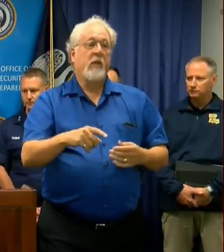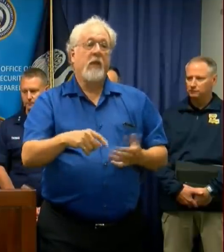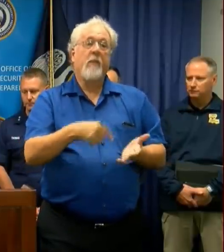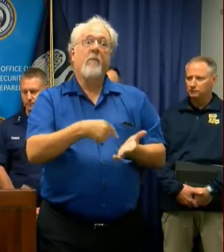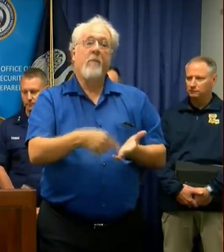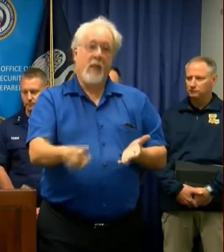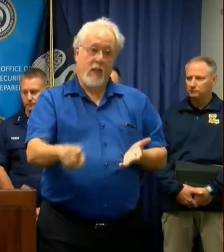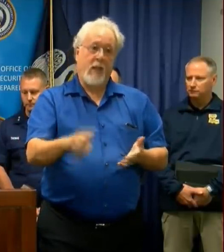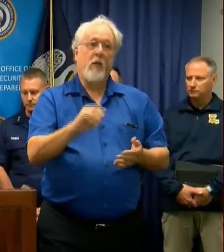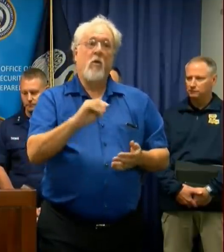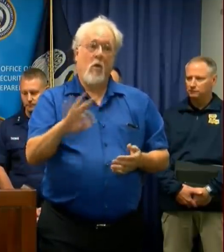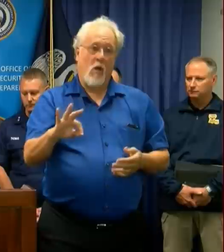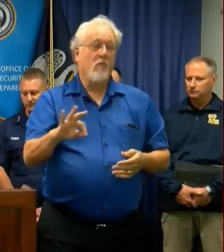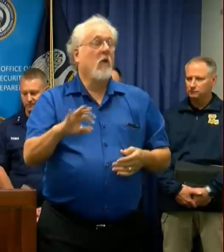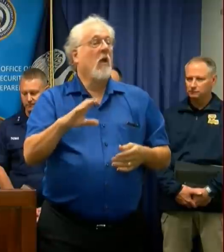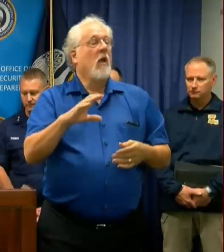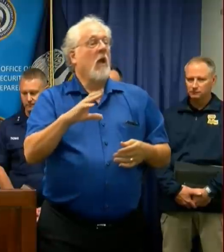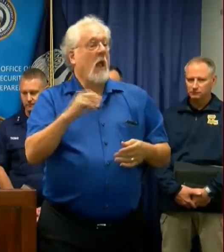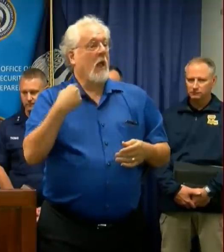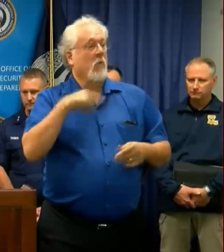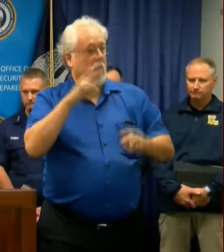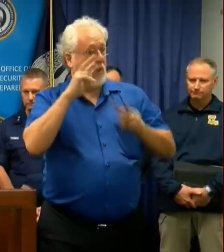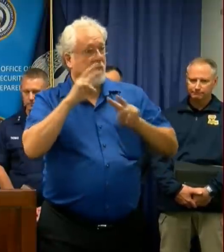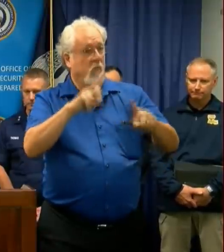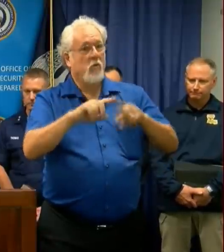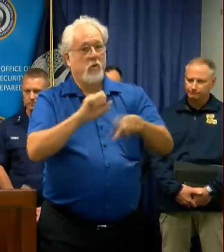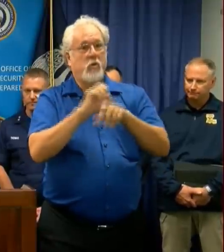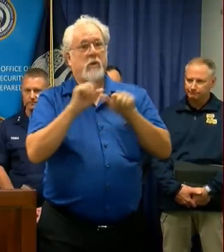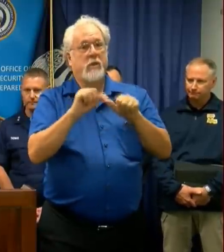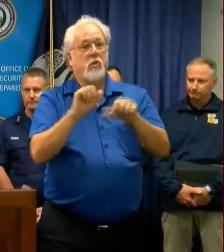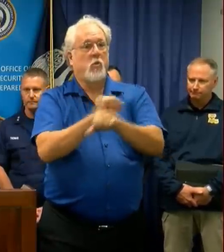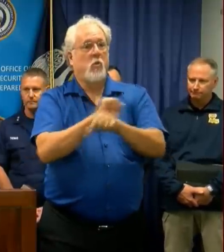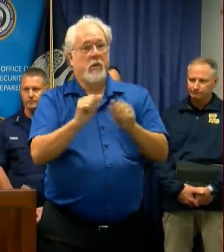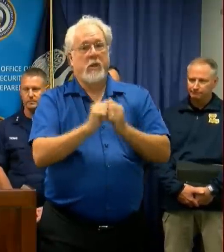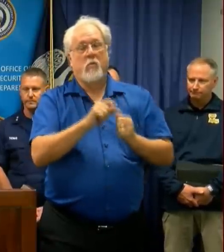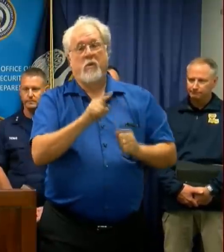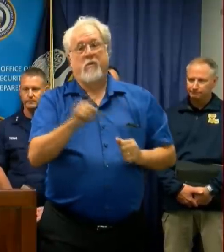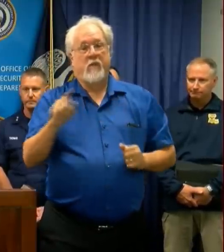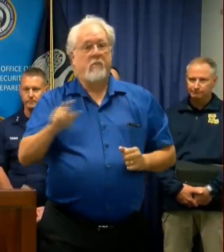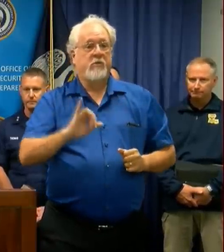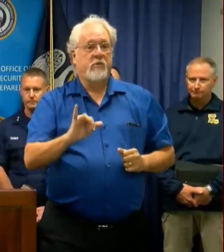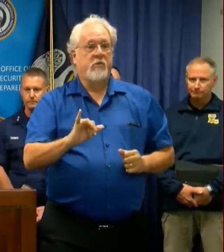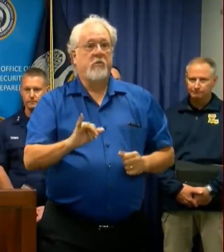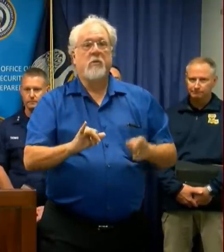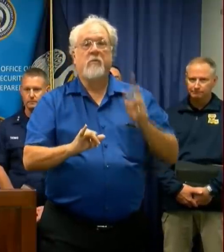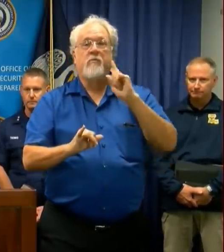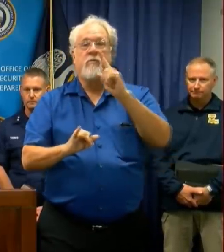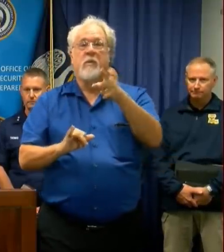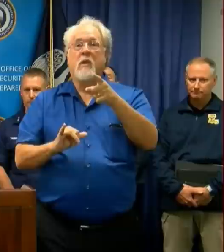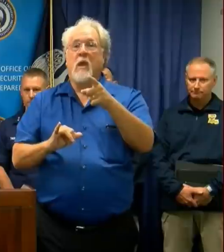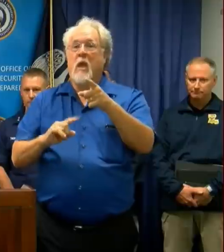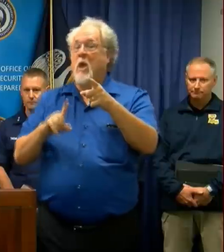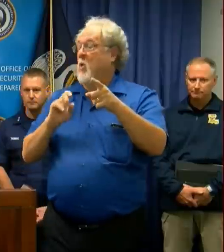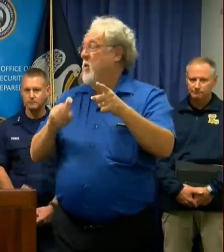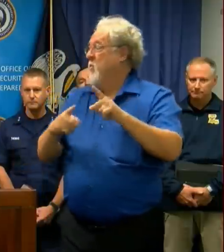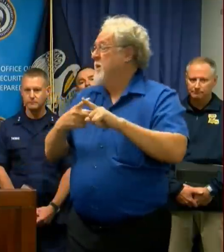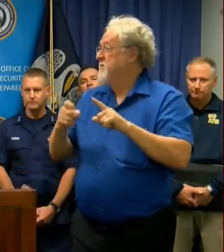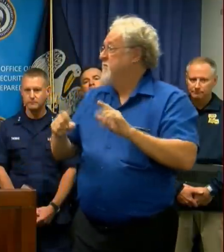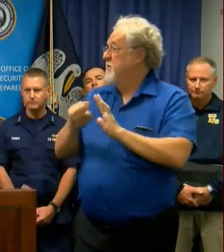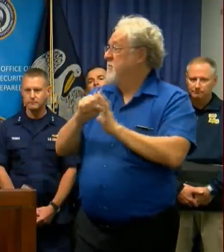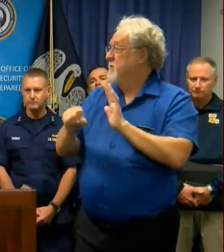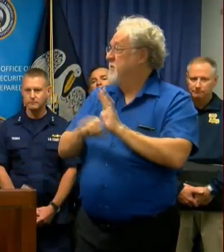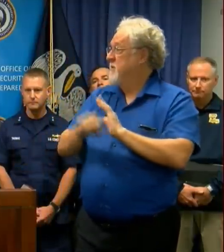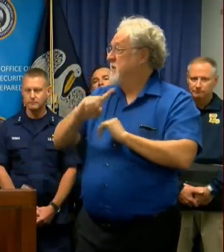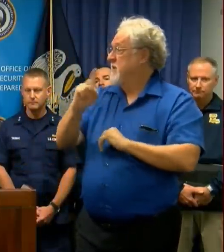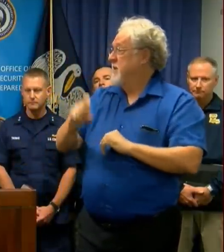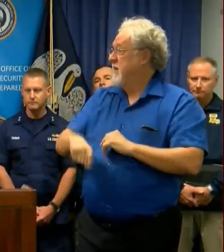paid off tremendously, and we look forward to continue working with them as well. Yes, sir. Governor, has there been any requests from the state